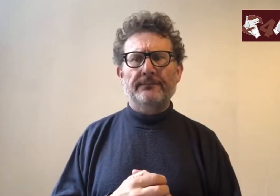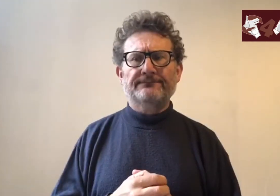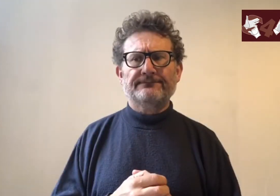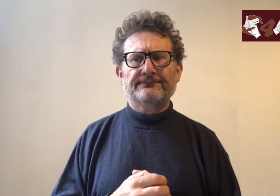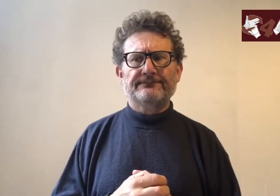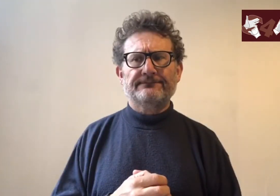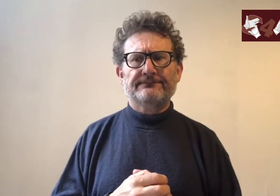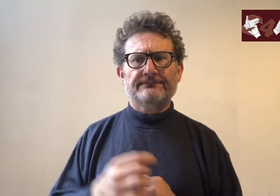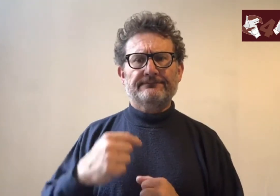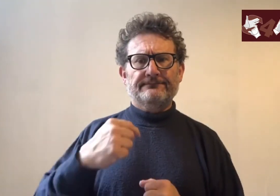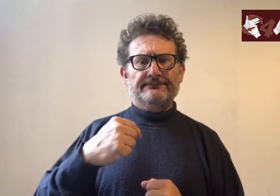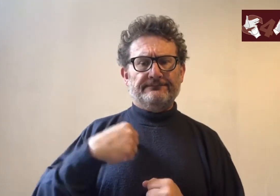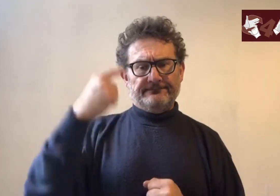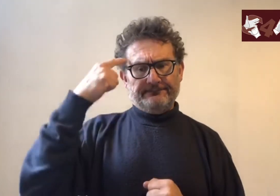But I felt the impact of that.